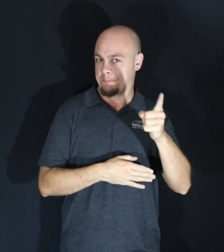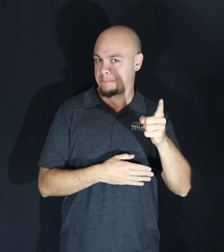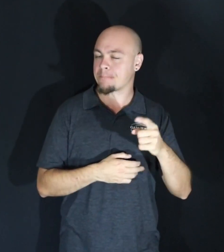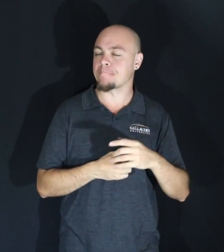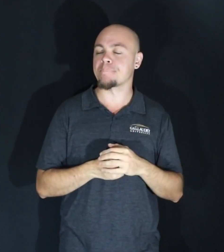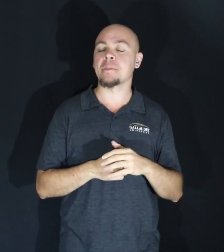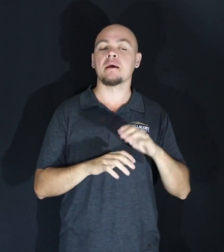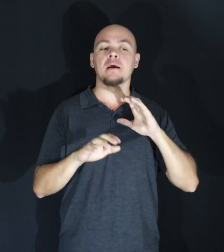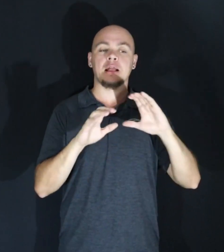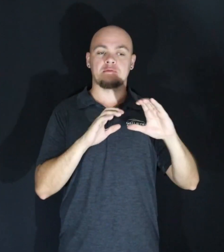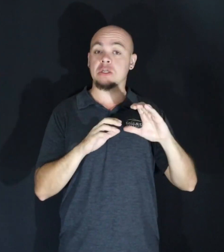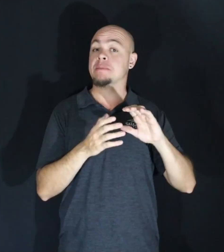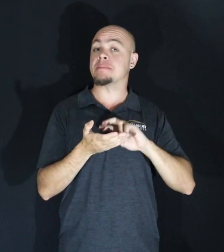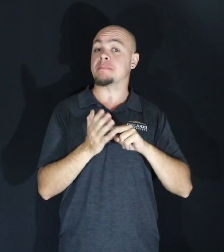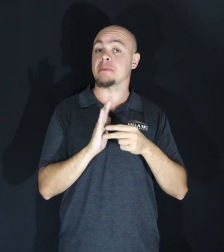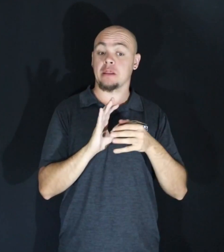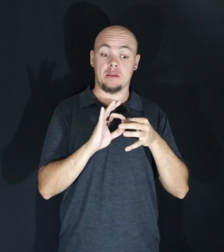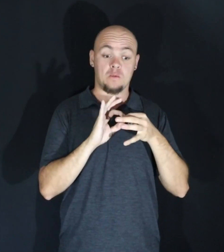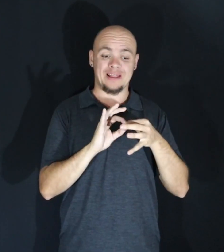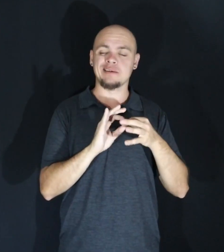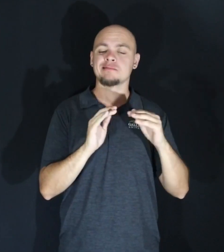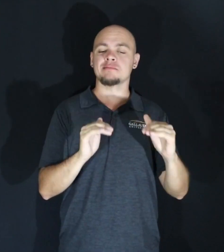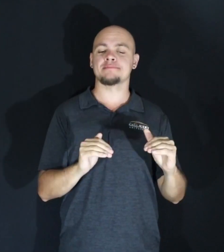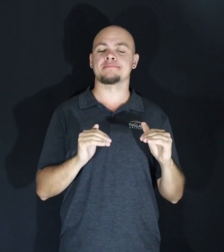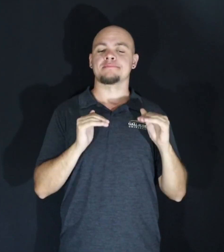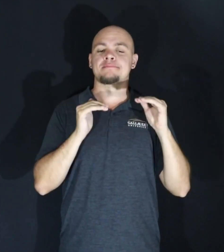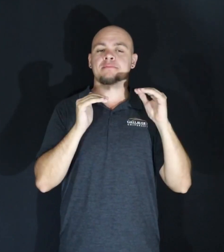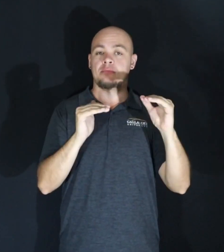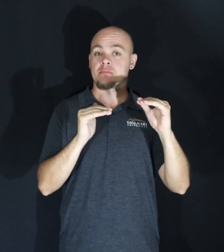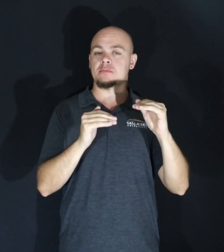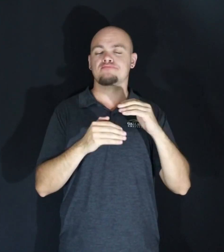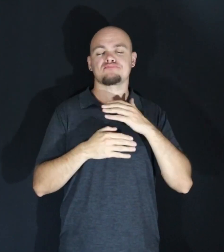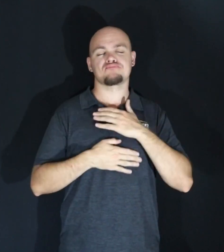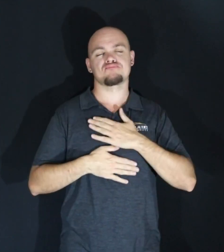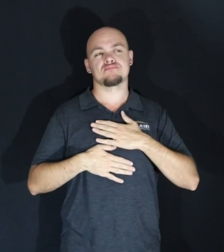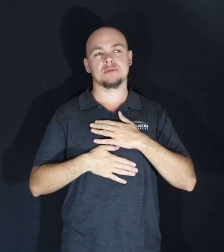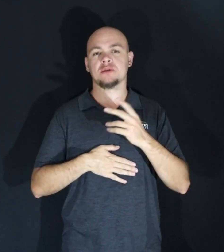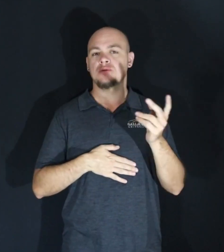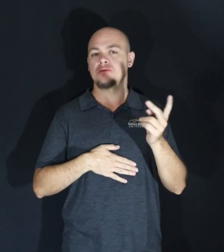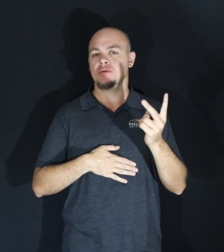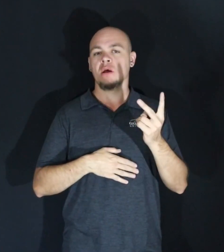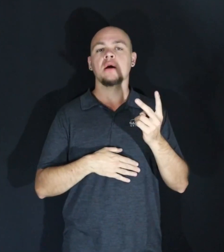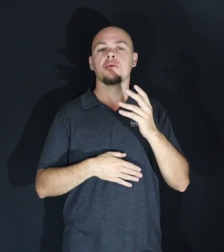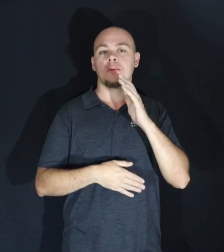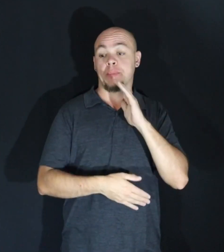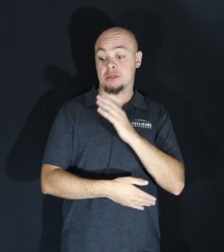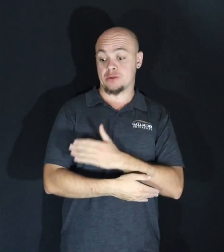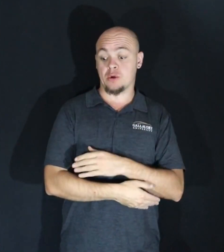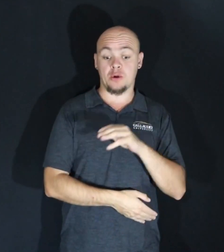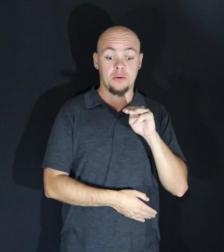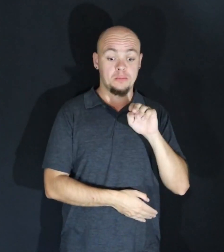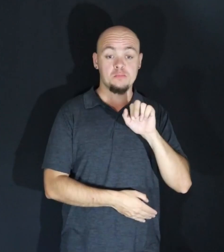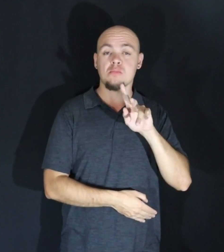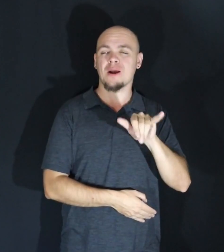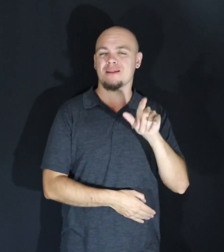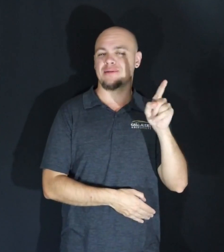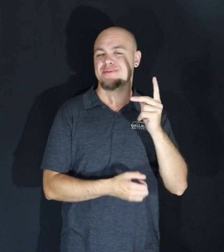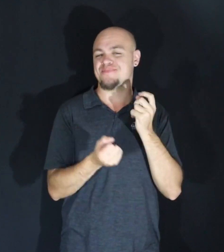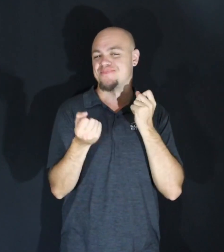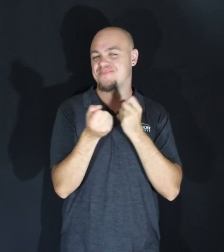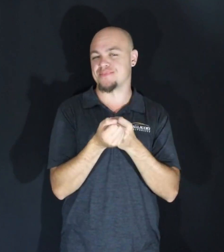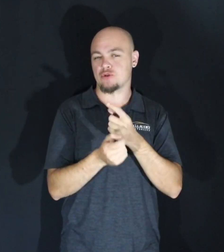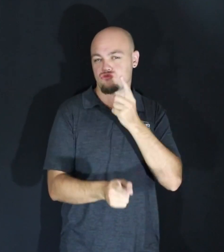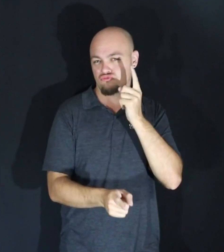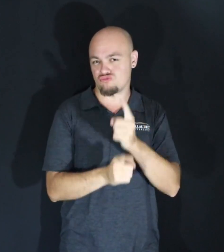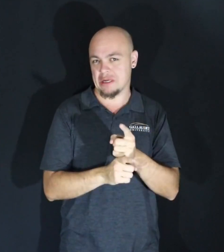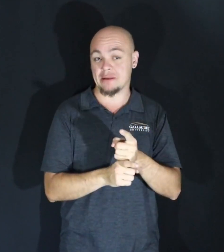Those conversations took our relationship to a new level, and it's a pleasure to watch them get it right with my daughter, Marley. Now, where